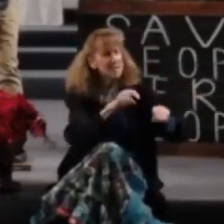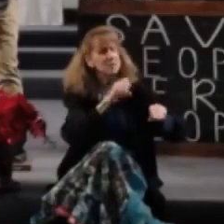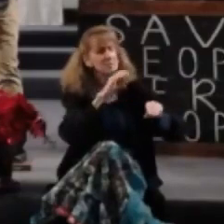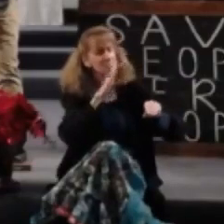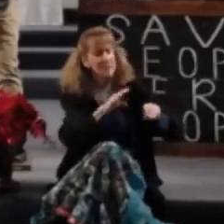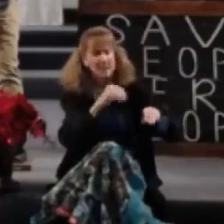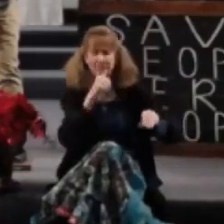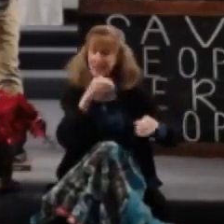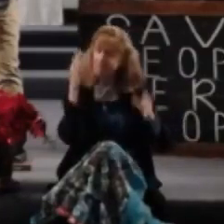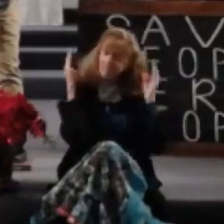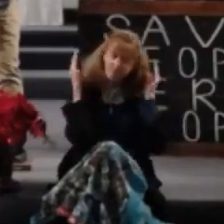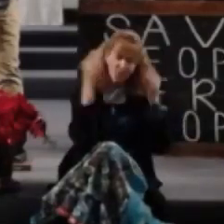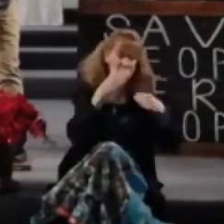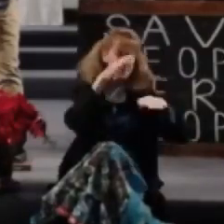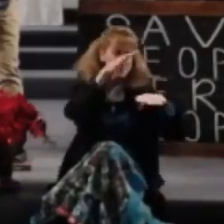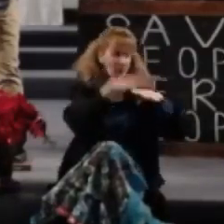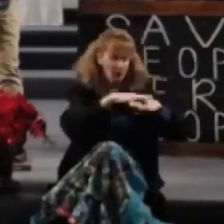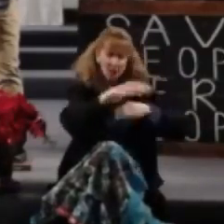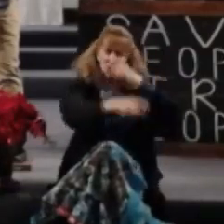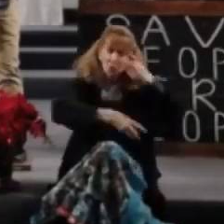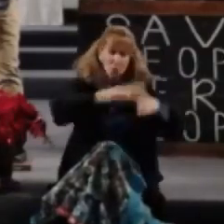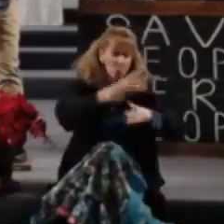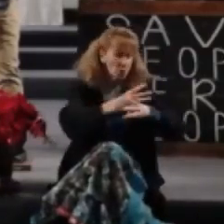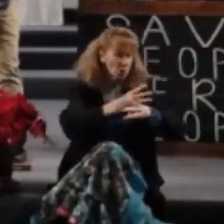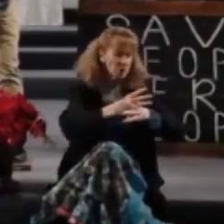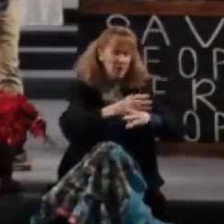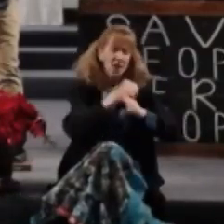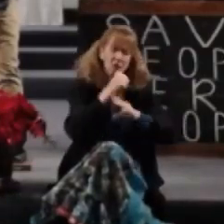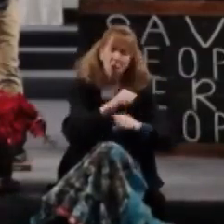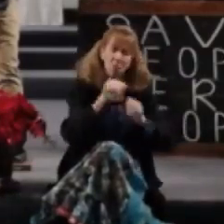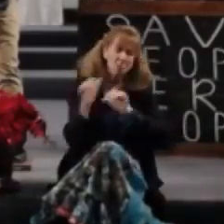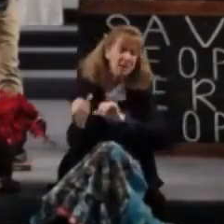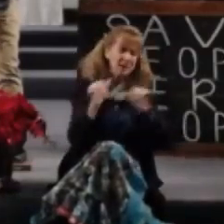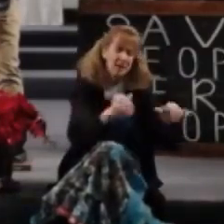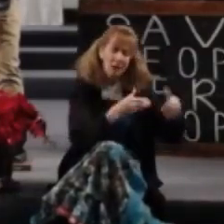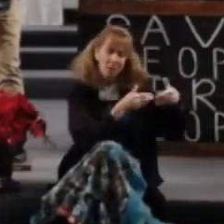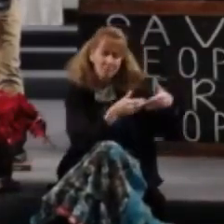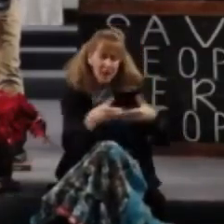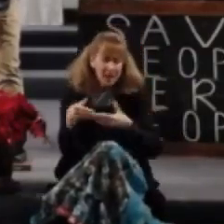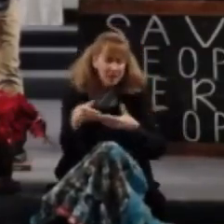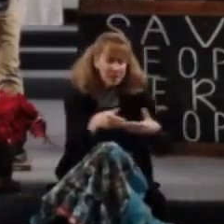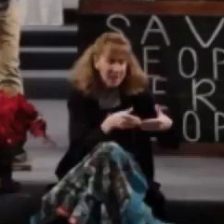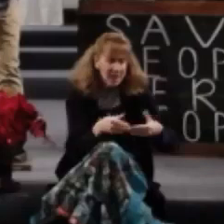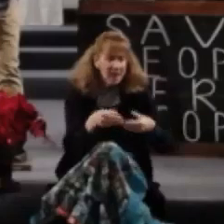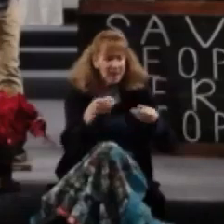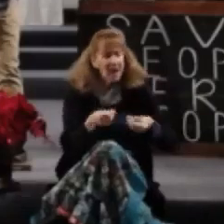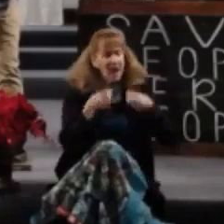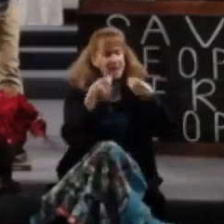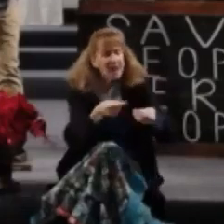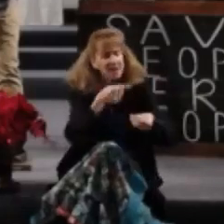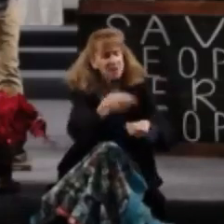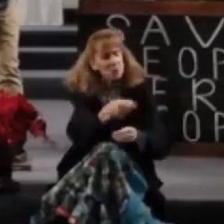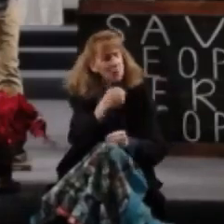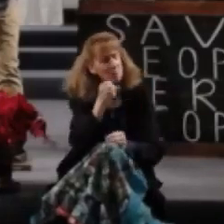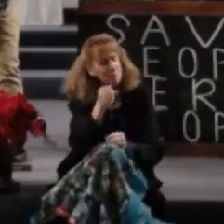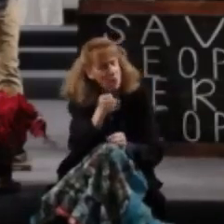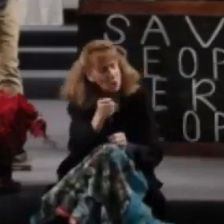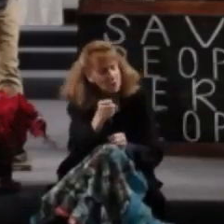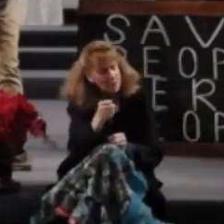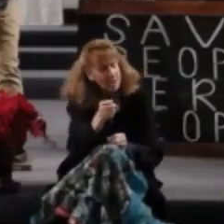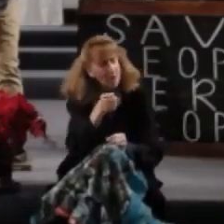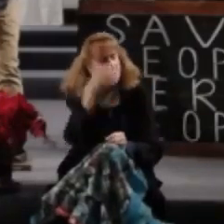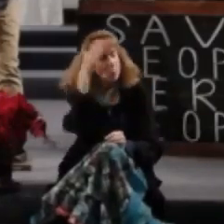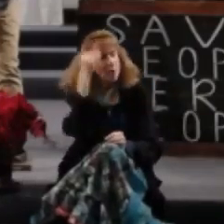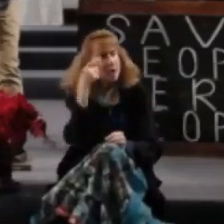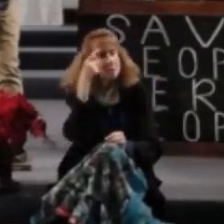worldly, mere infants, babies in Christ. I gave you milk, not solid food, because